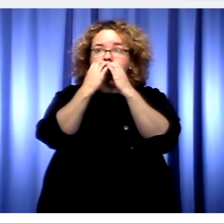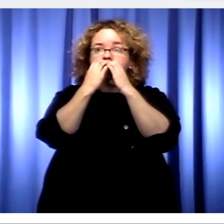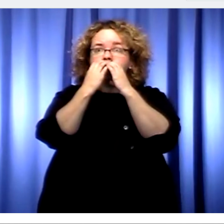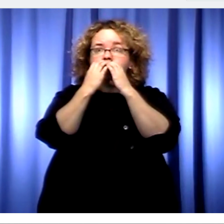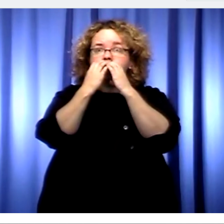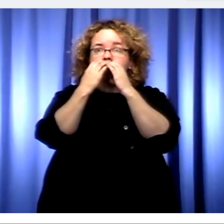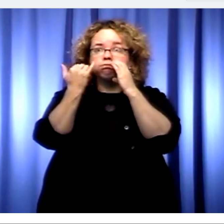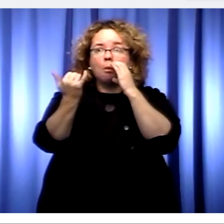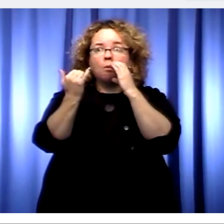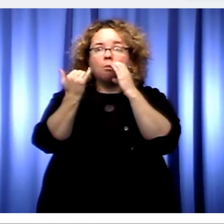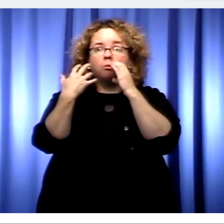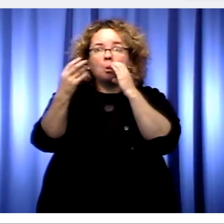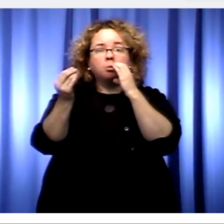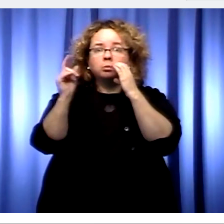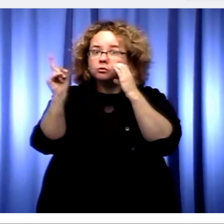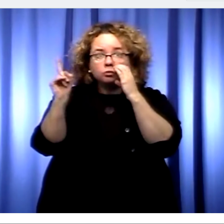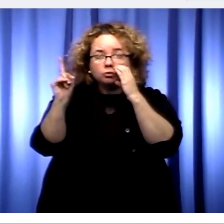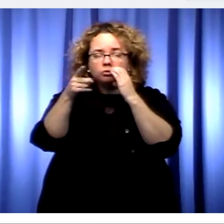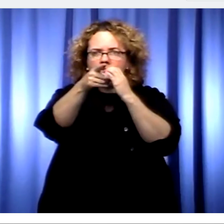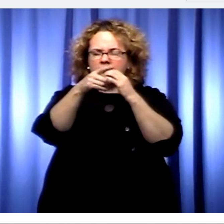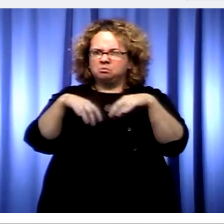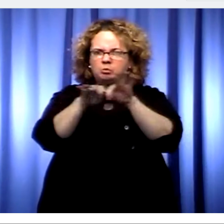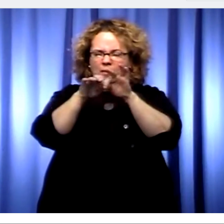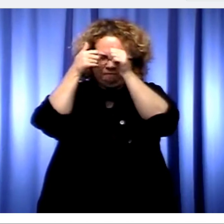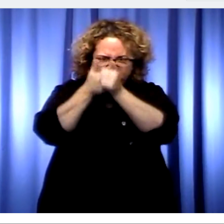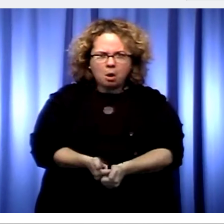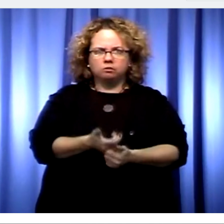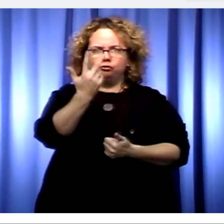going all the way down, starting at the mouth,